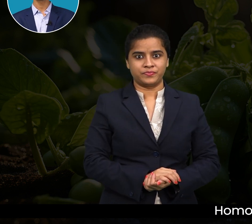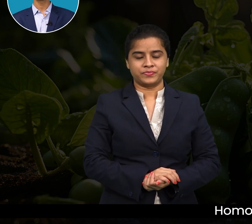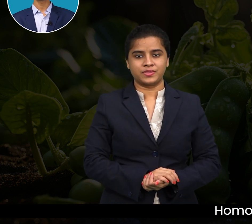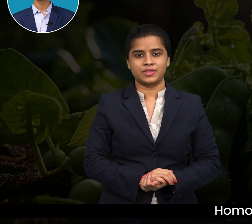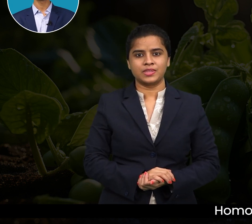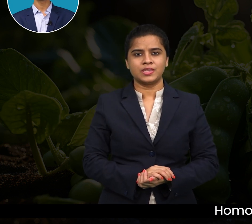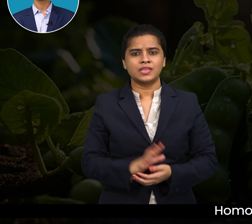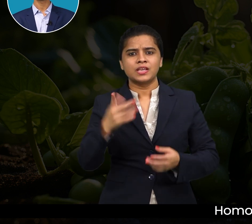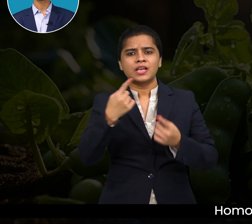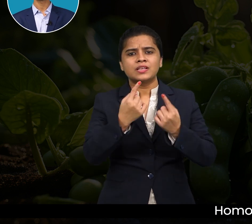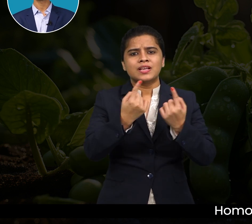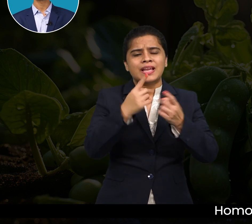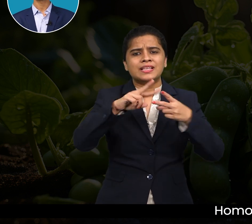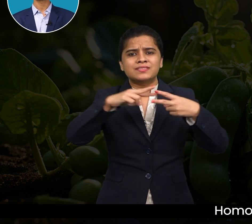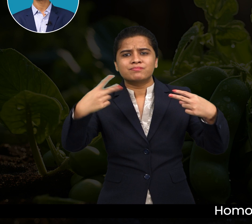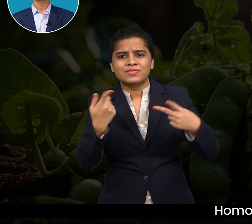homozygous,